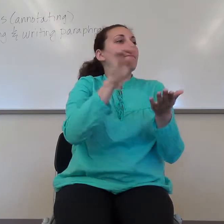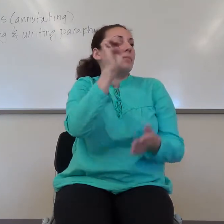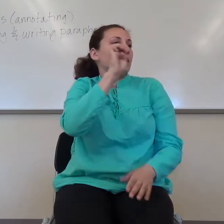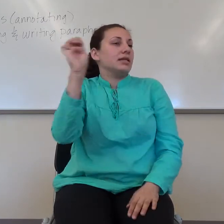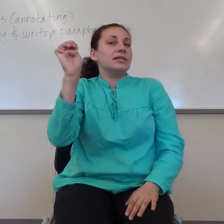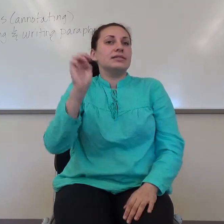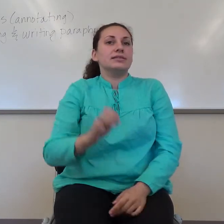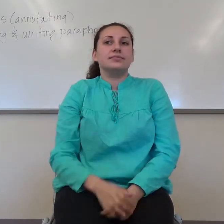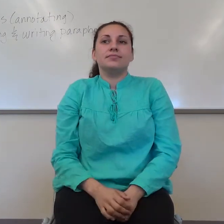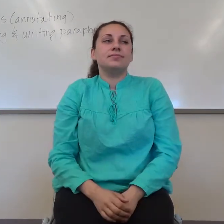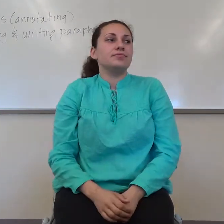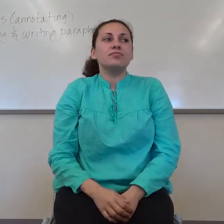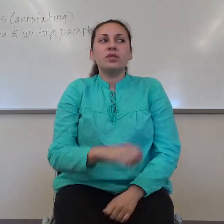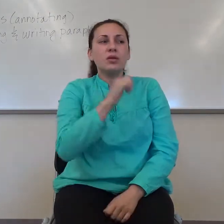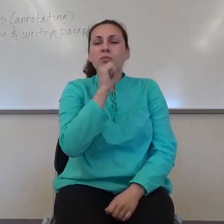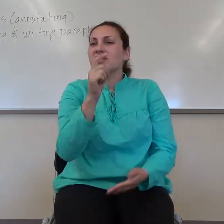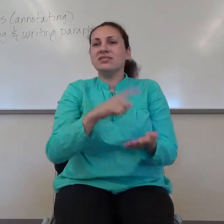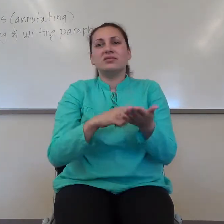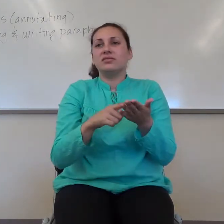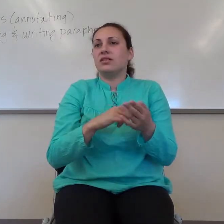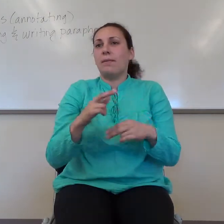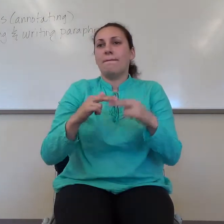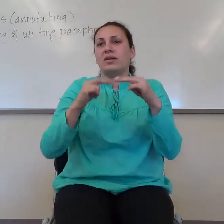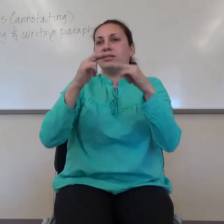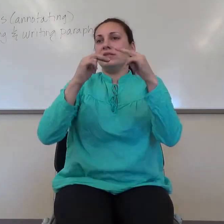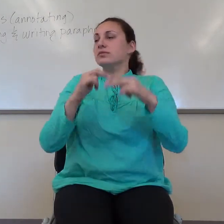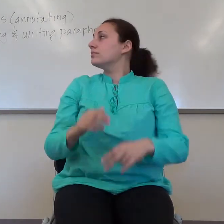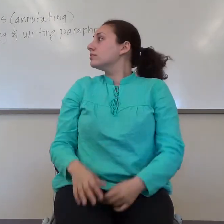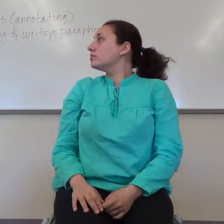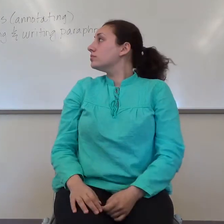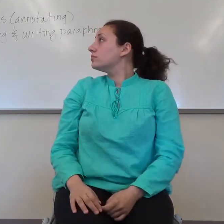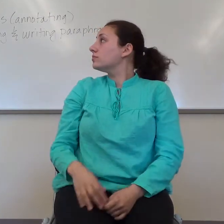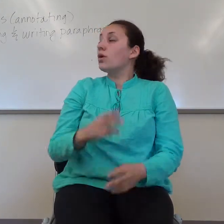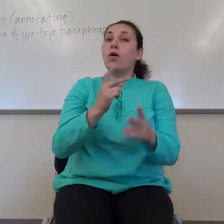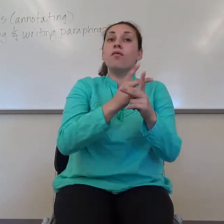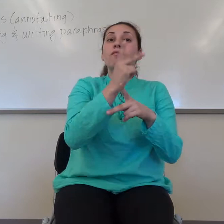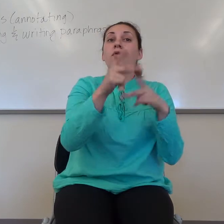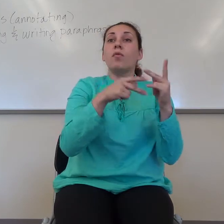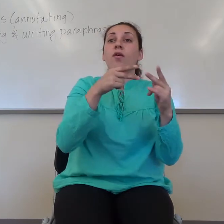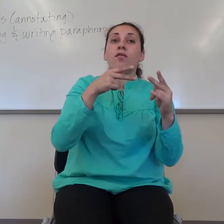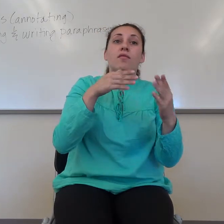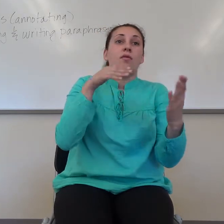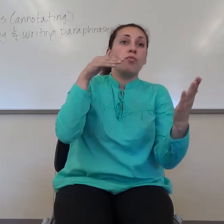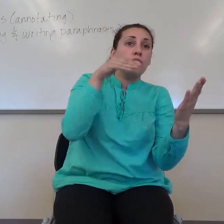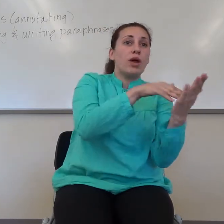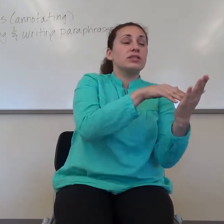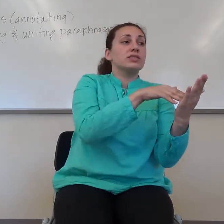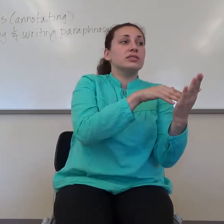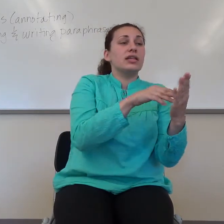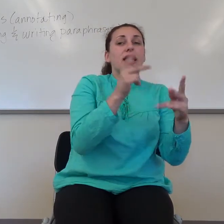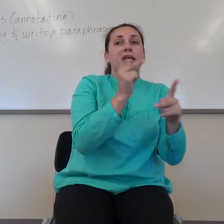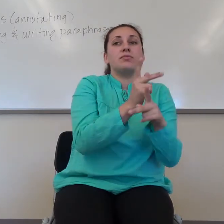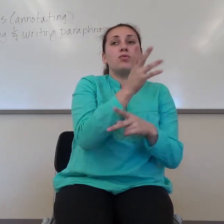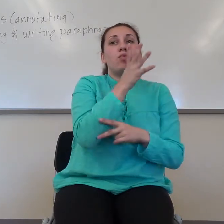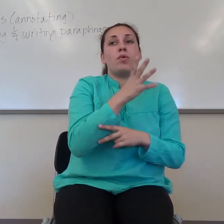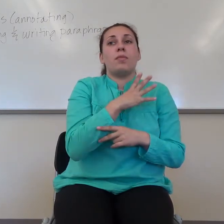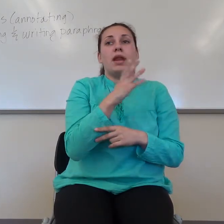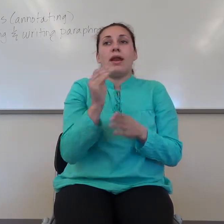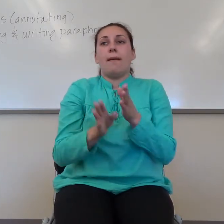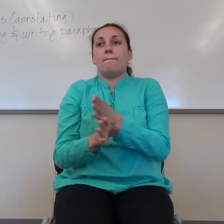that. A form of prejudice that keeps minorities and women from being promoted. Again, have we ever seen this